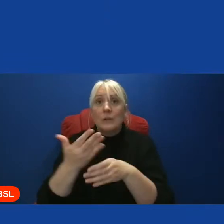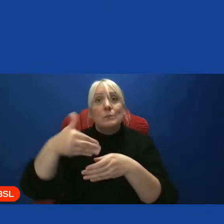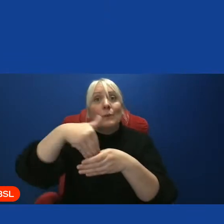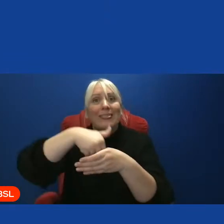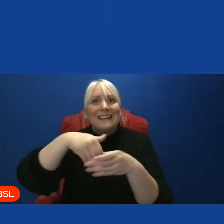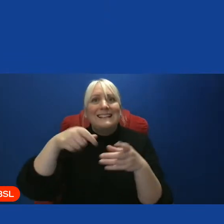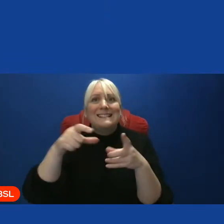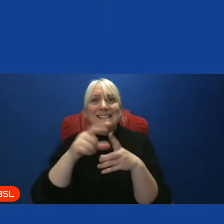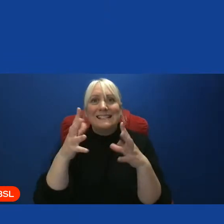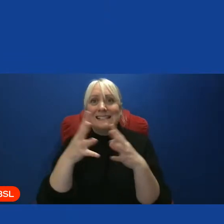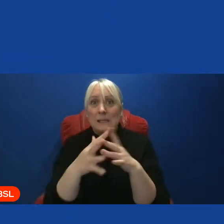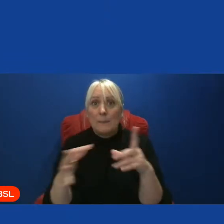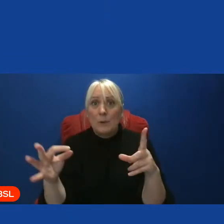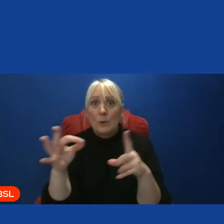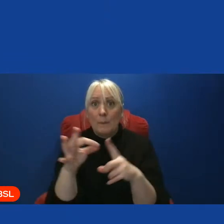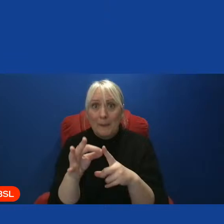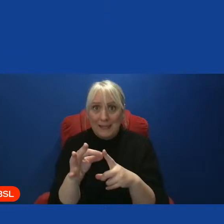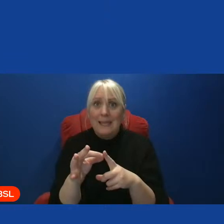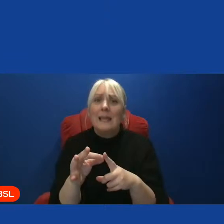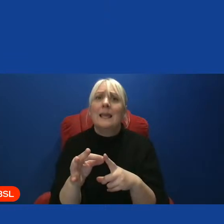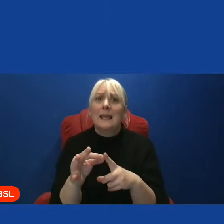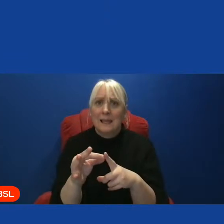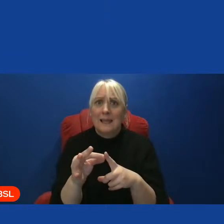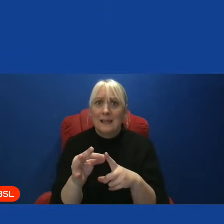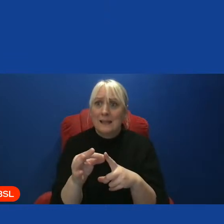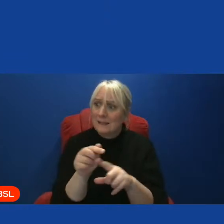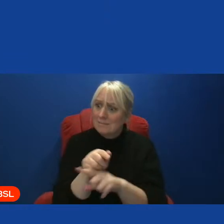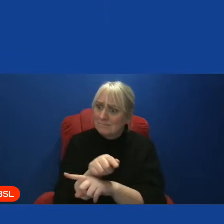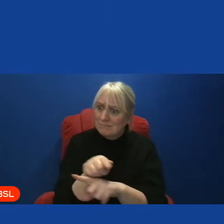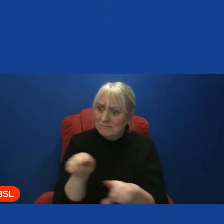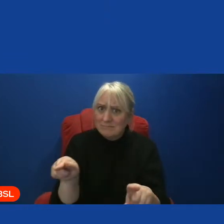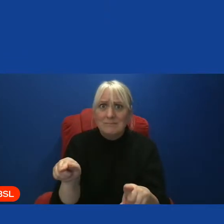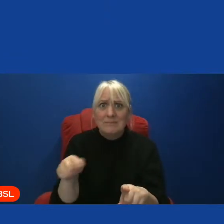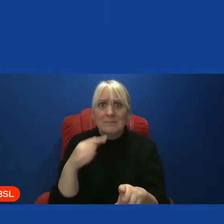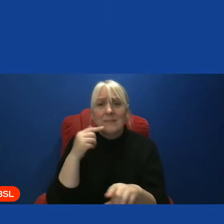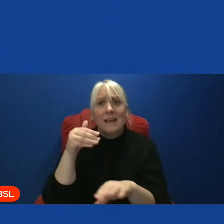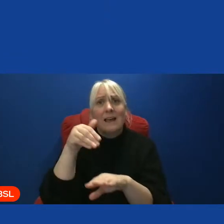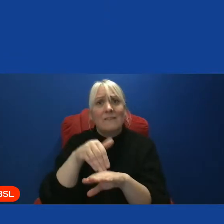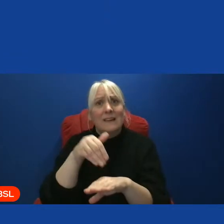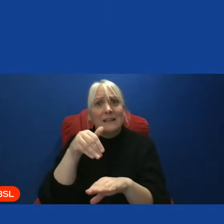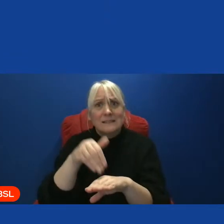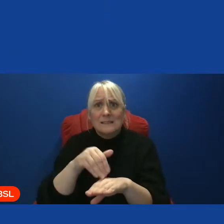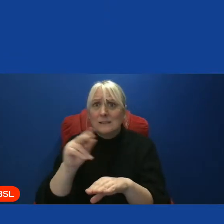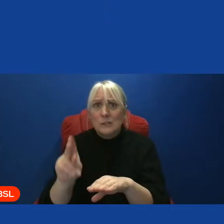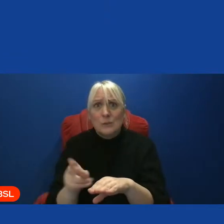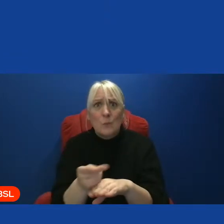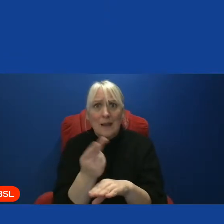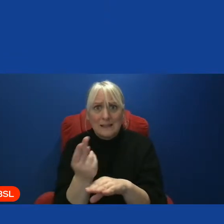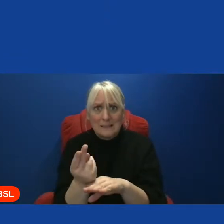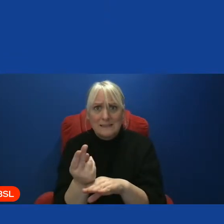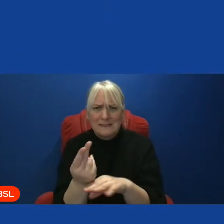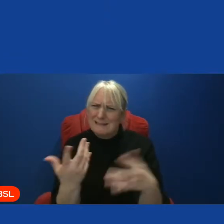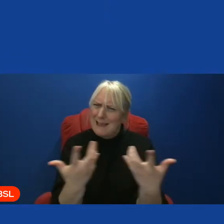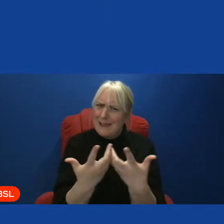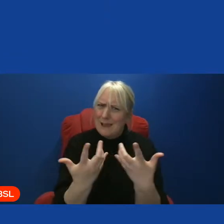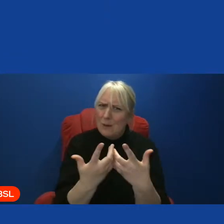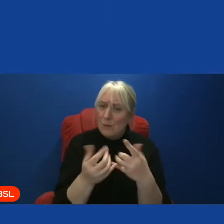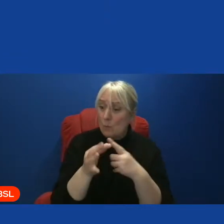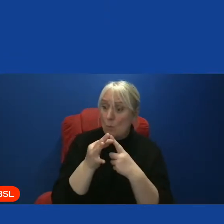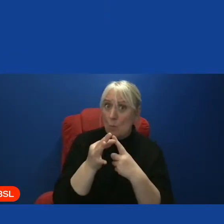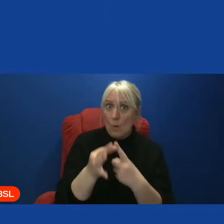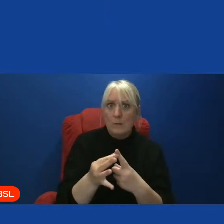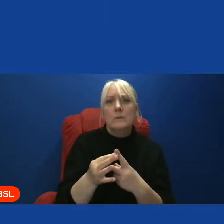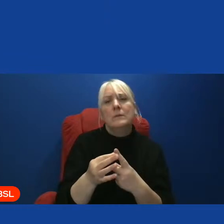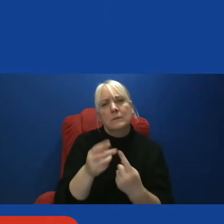DWP can be hit by these proposals twice. One, obviously, because we